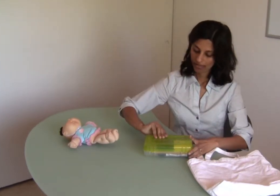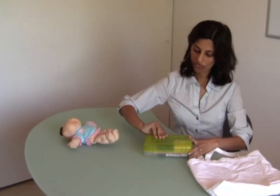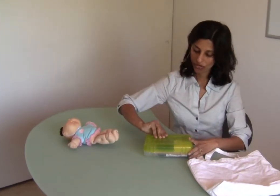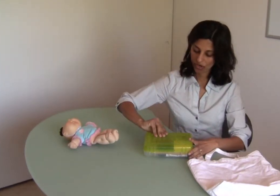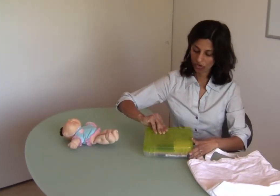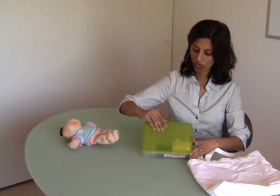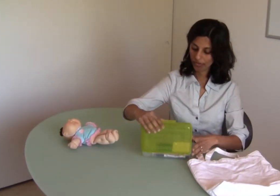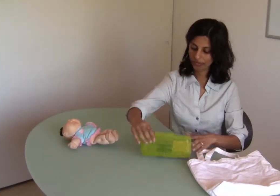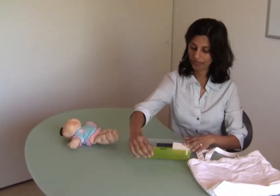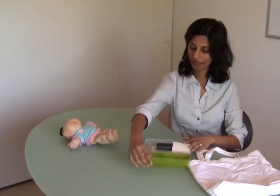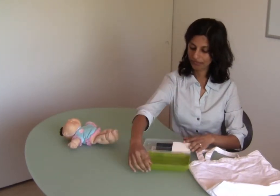So